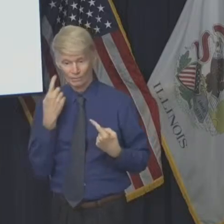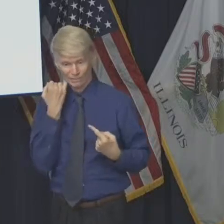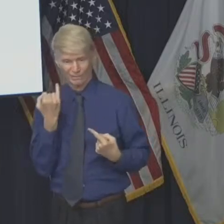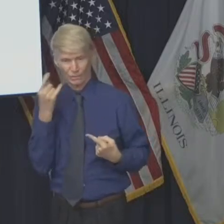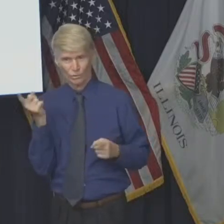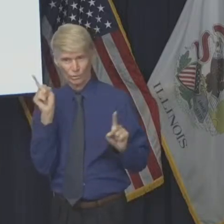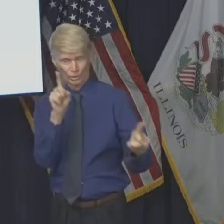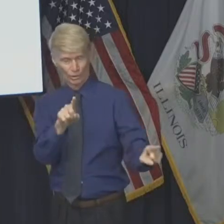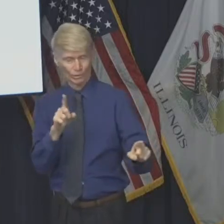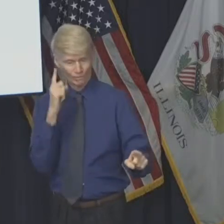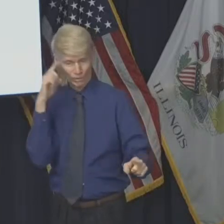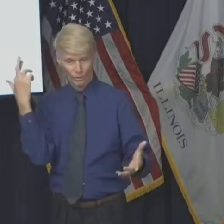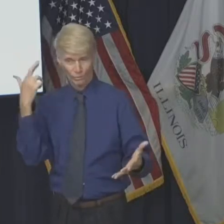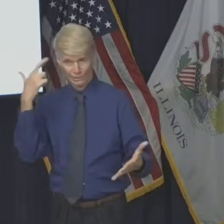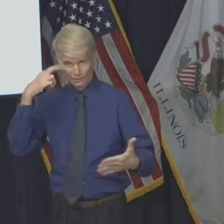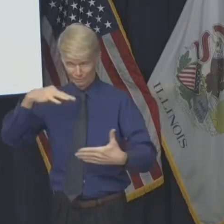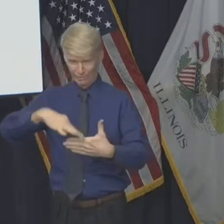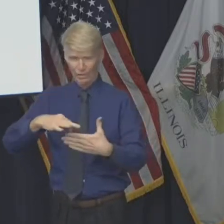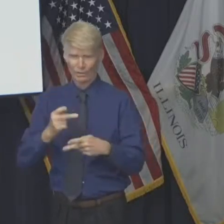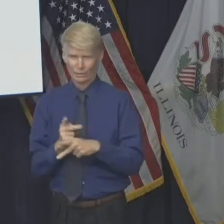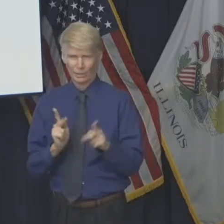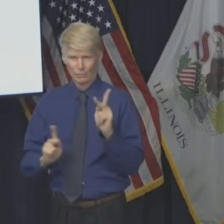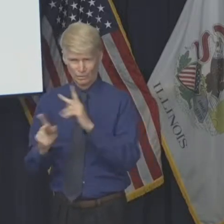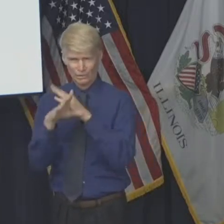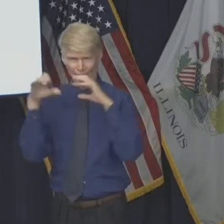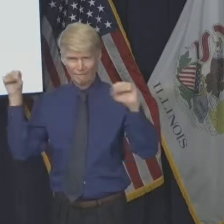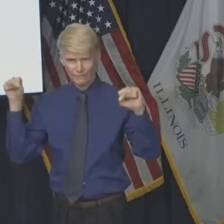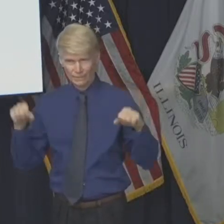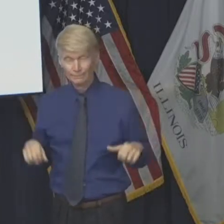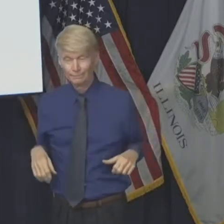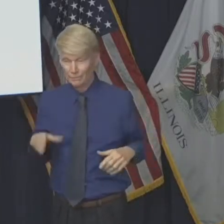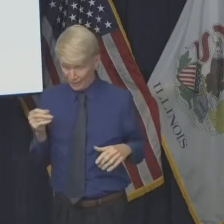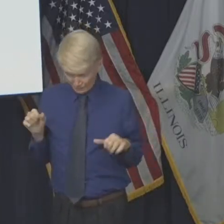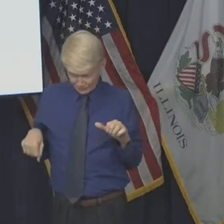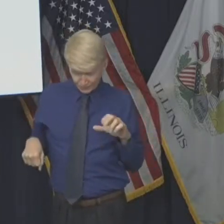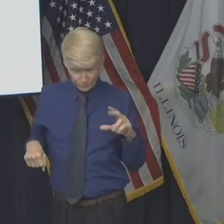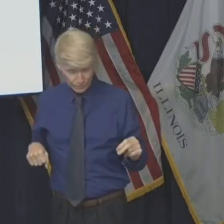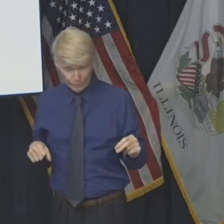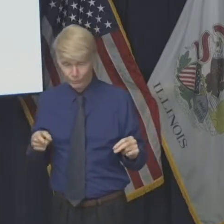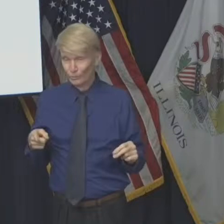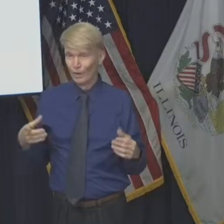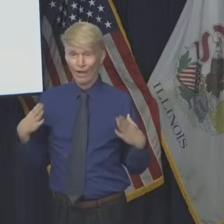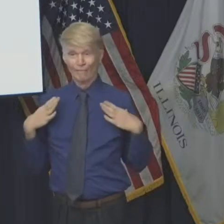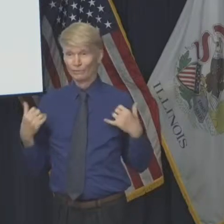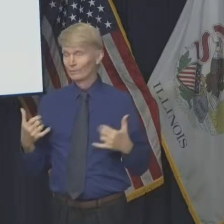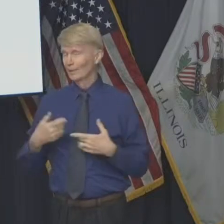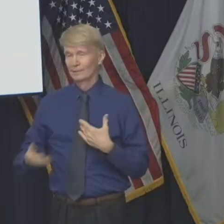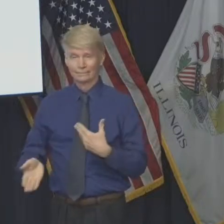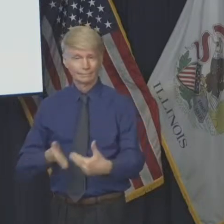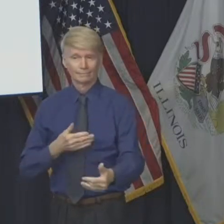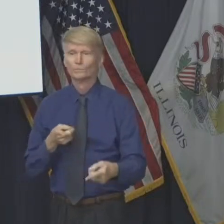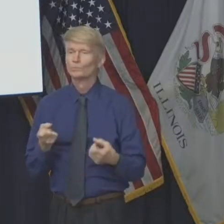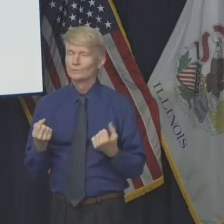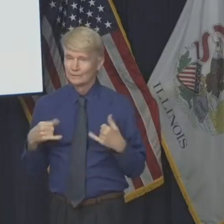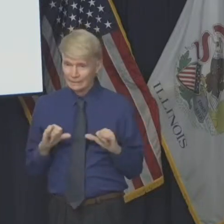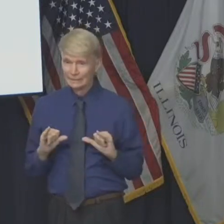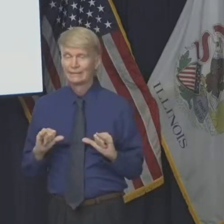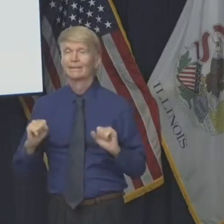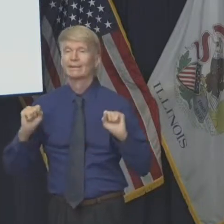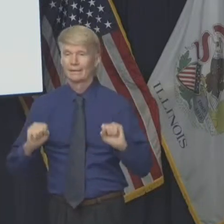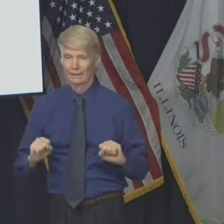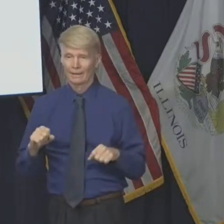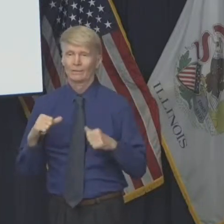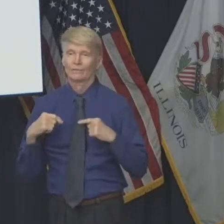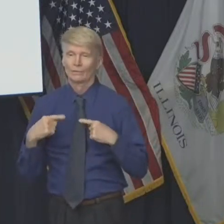your ballot, keeping people safer. And whether or not you have the day off, it's not too late to vote in